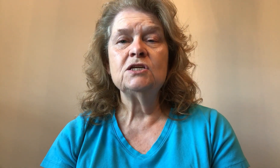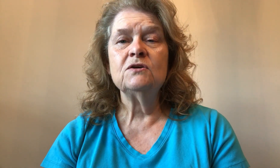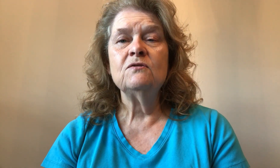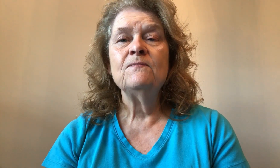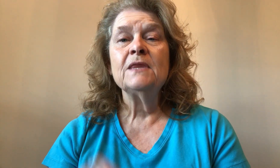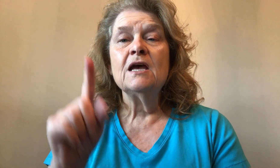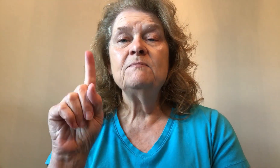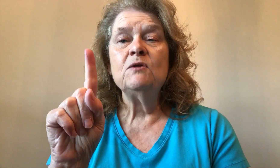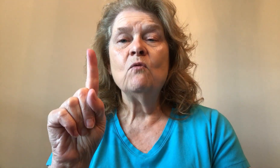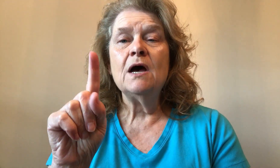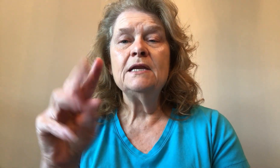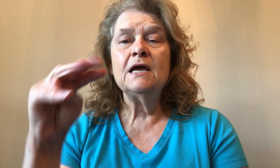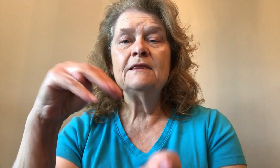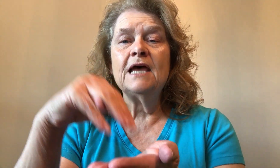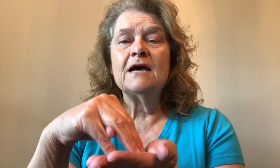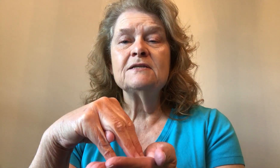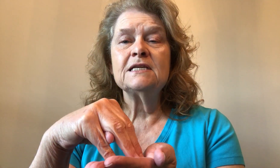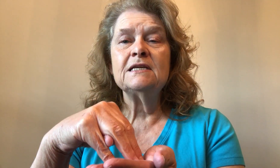1,982, it'd be